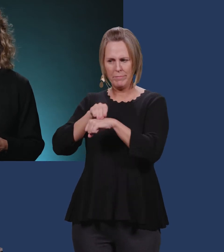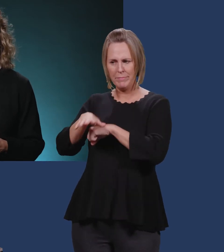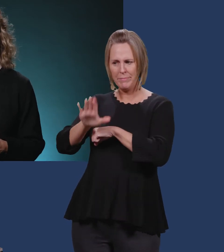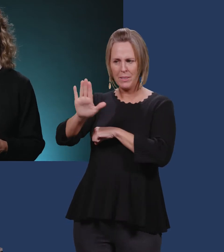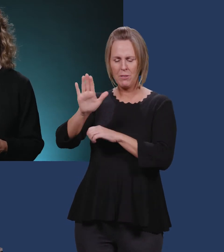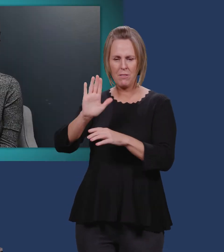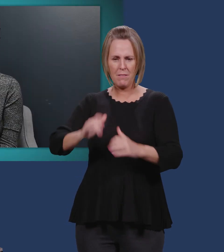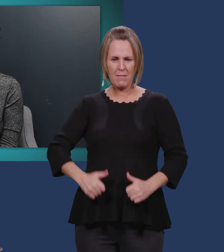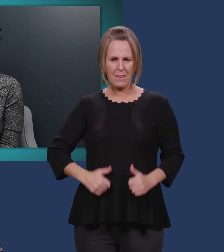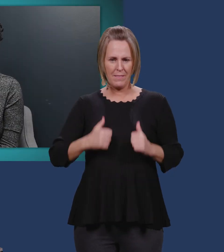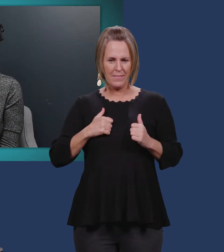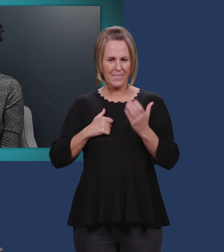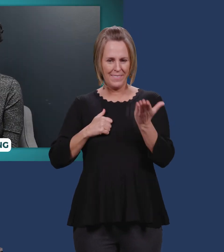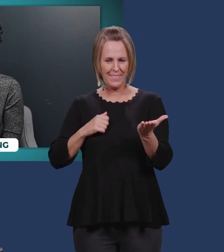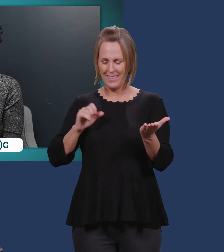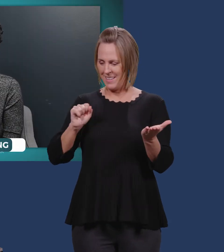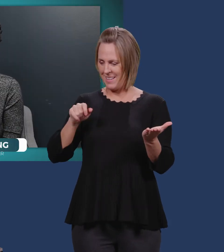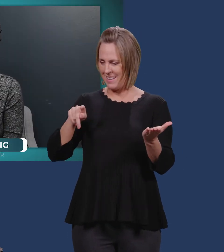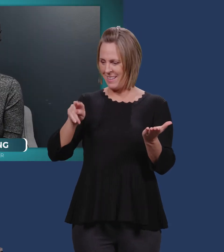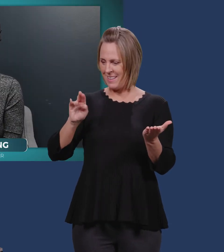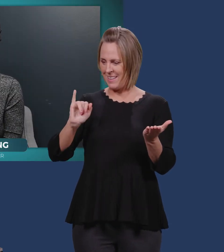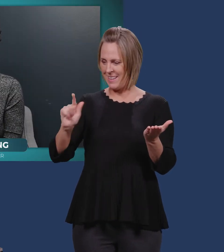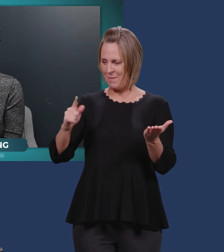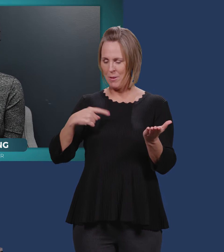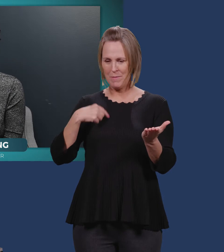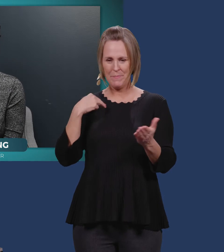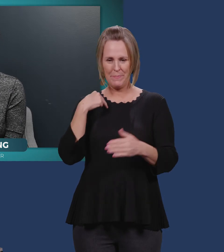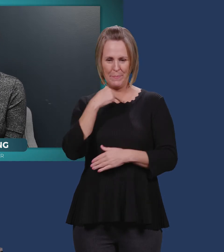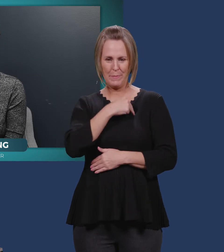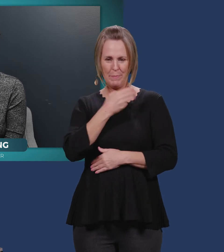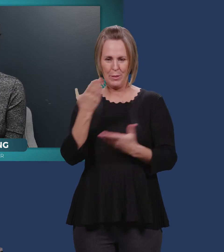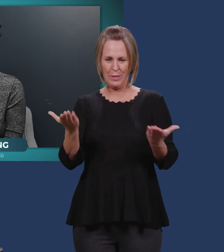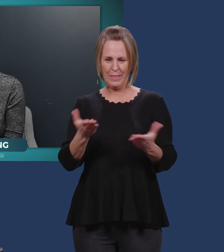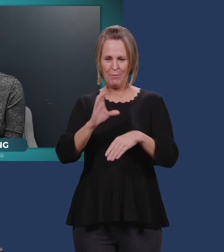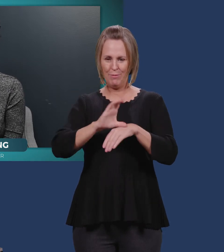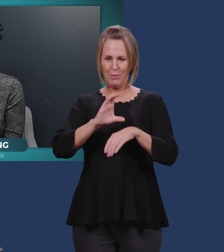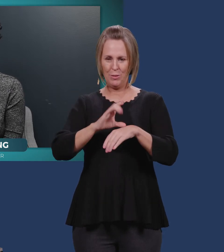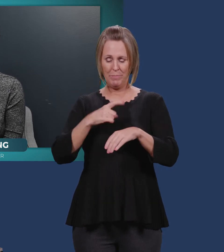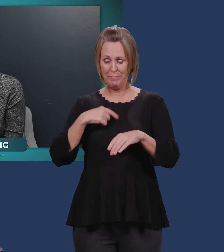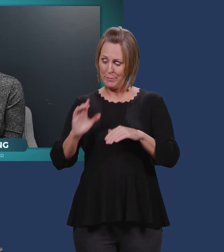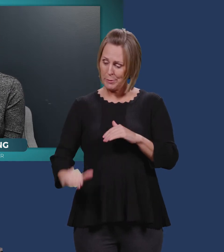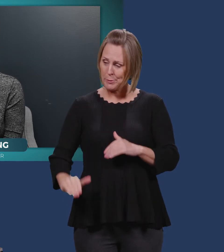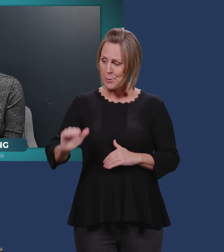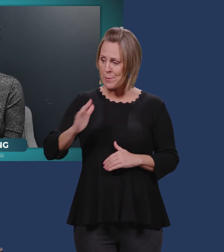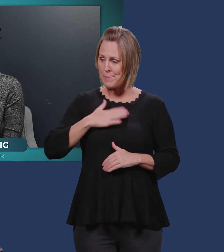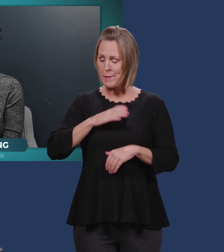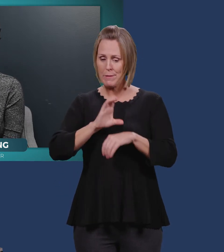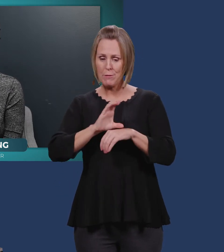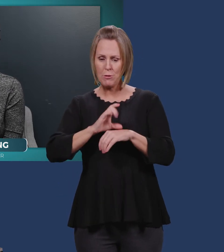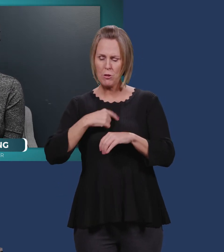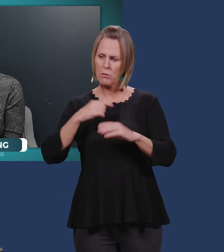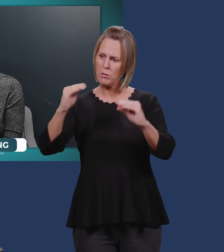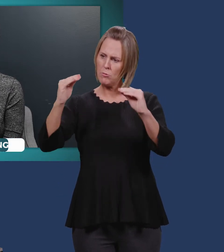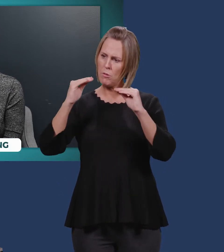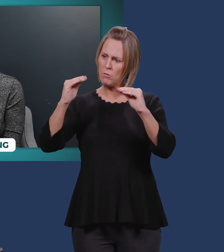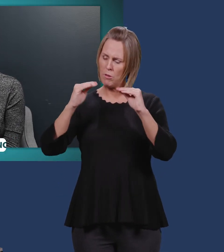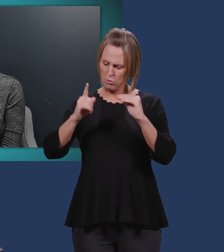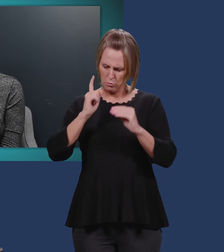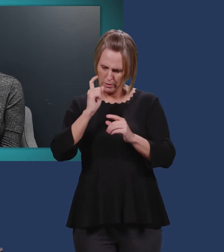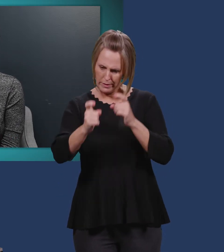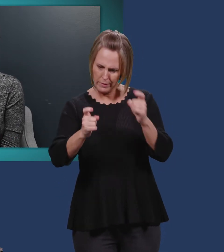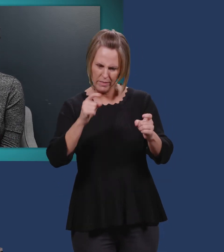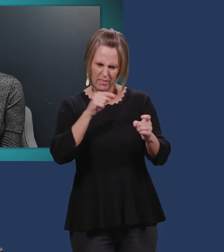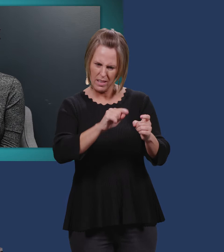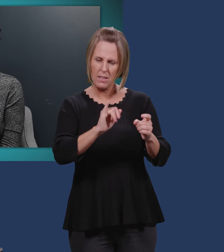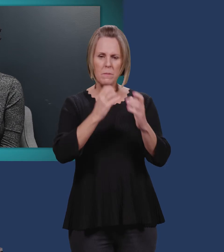April. Hi, I'm April, a member of The Crossing. Growing up in my church, I was always taught you give because it's an act of